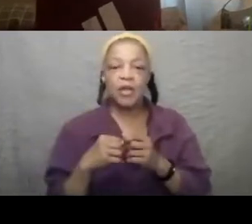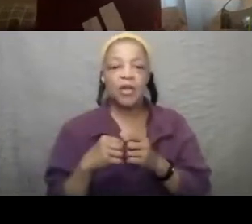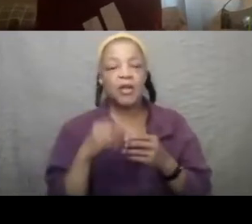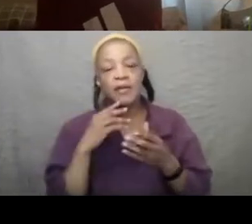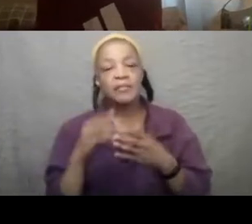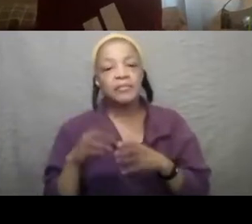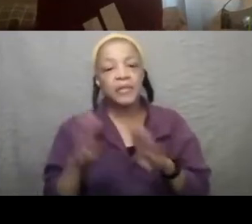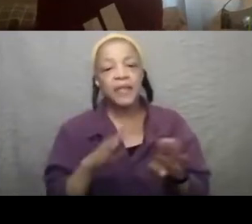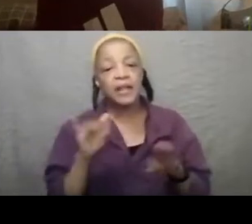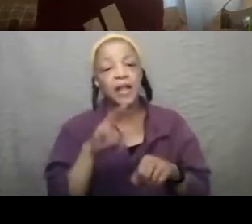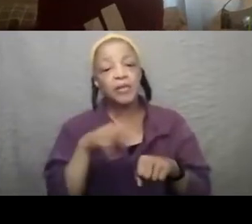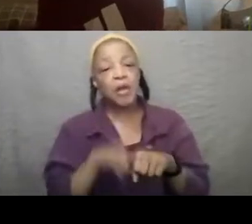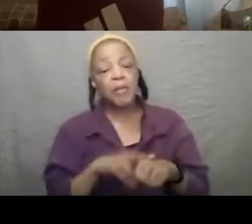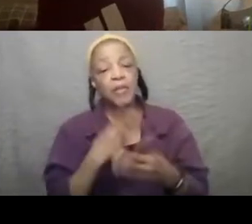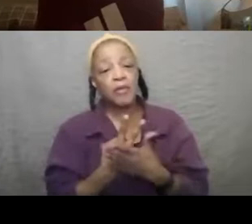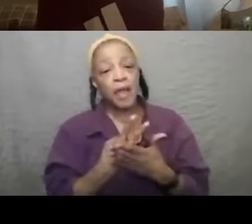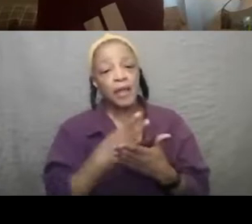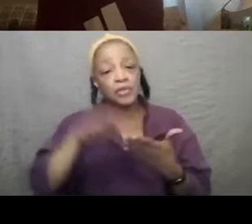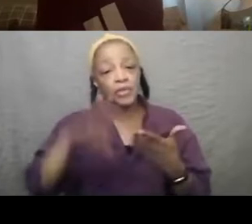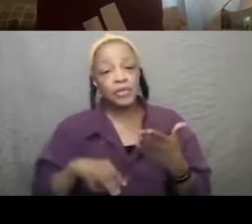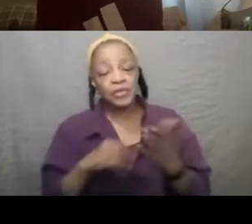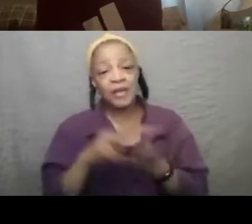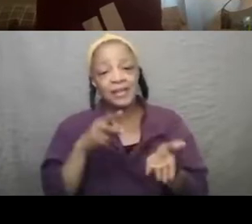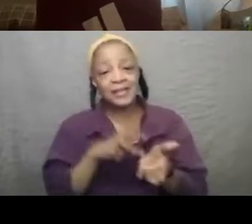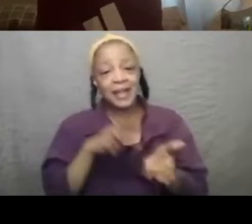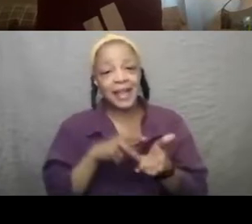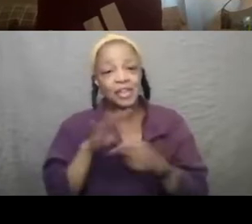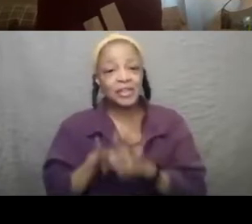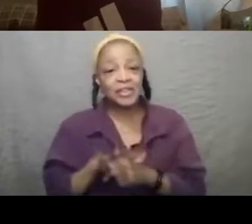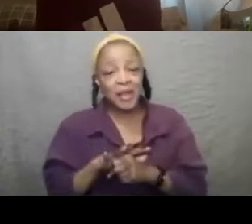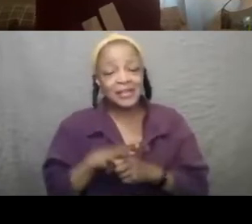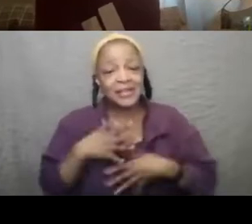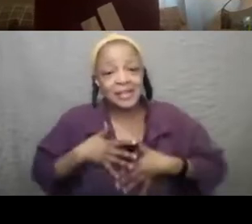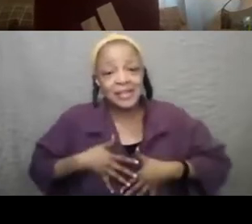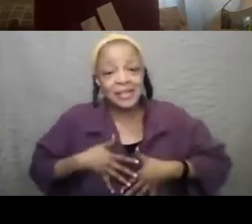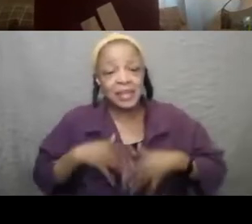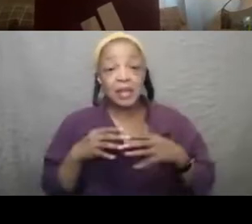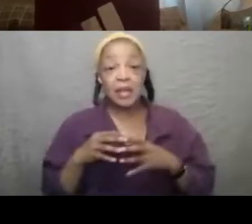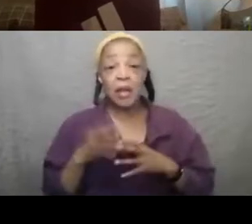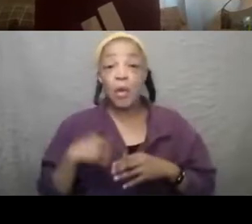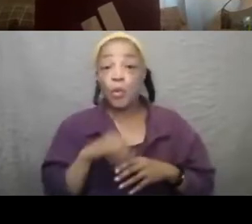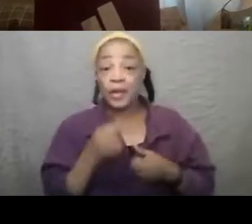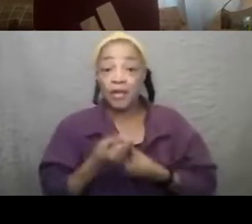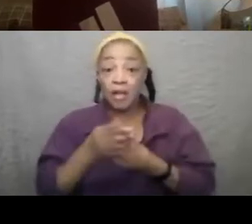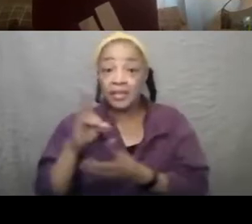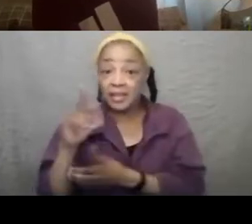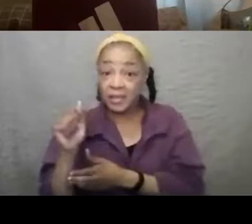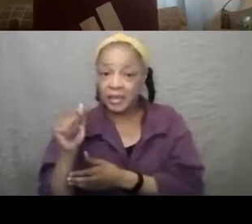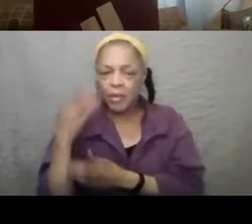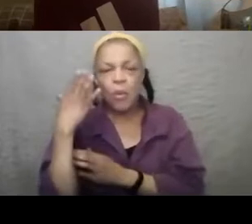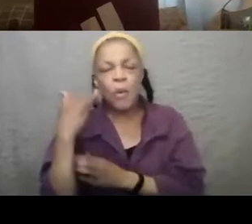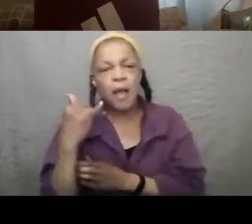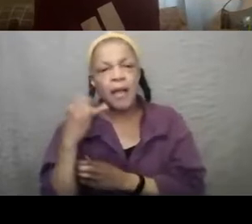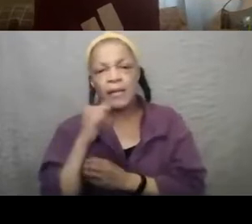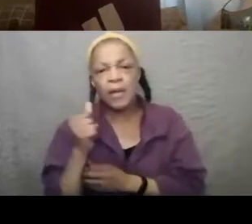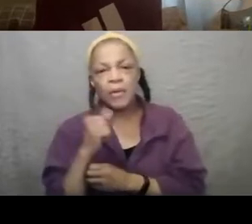graduate students are in psychiatric distress? Are we disabling them somehow? Why don't we put some of the